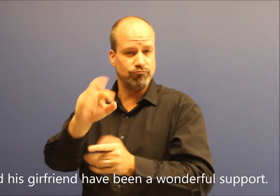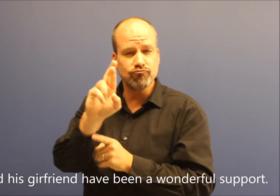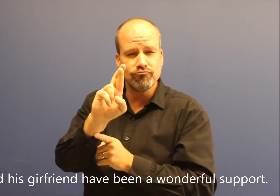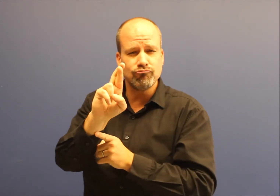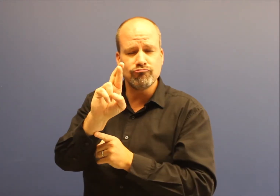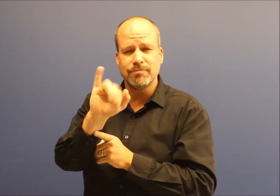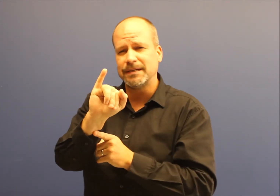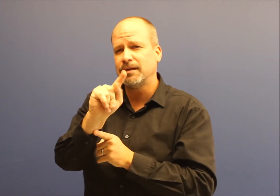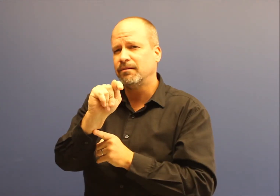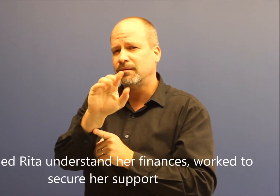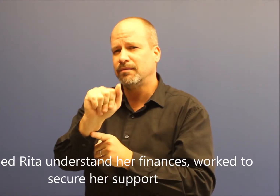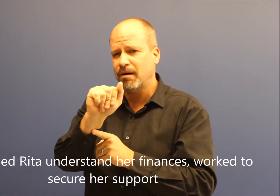We helped Rita